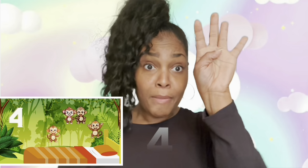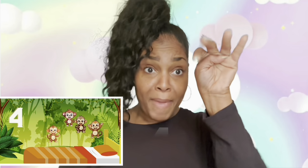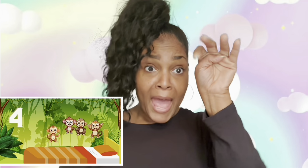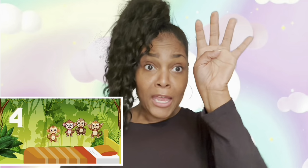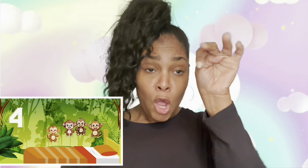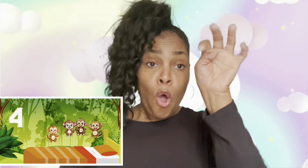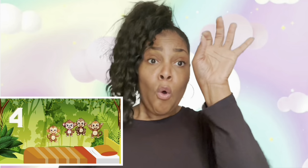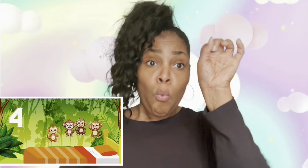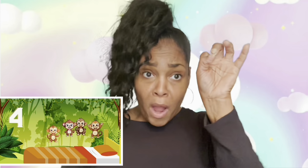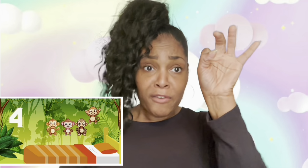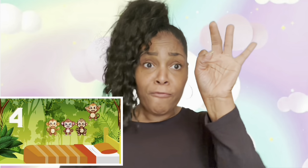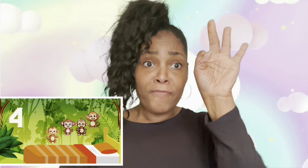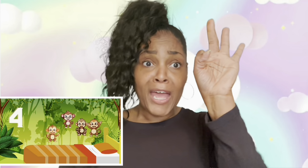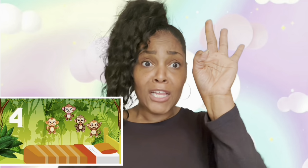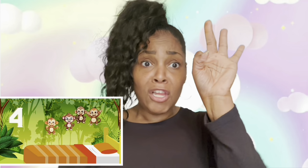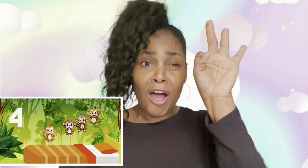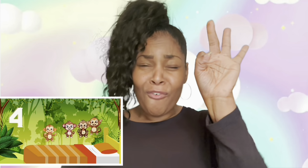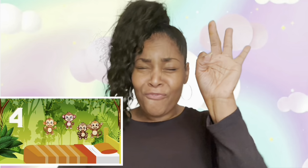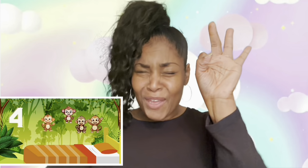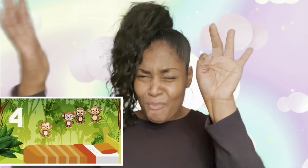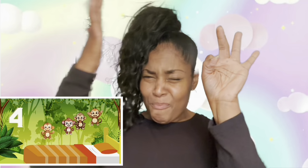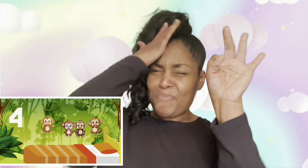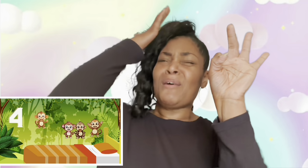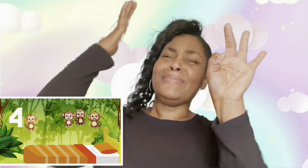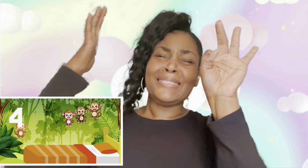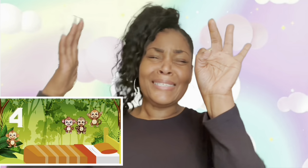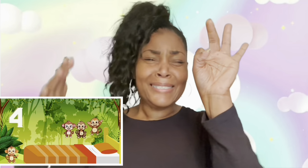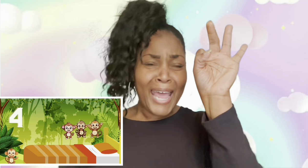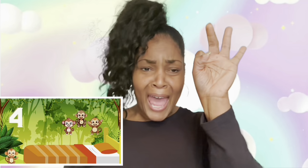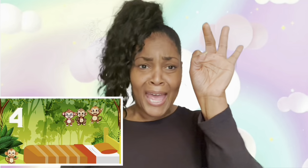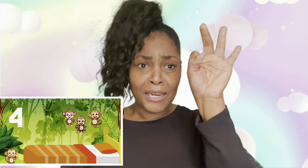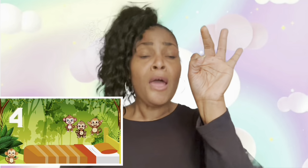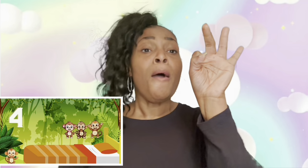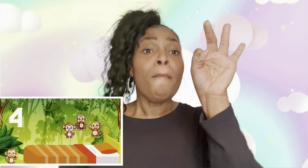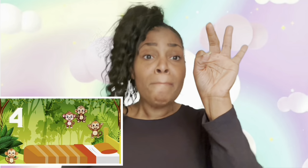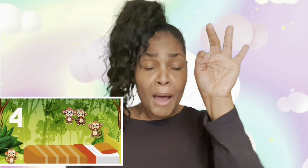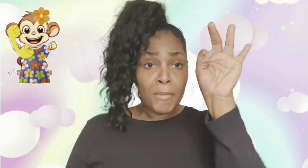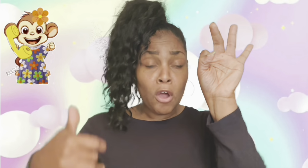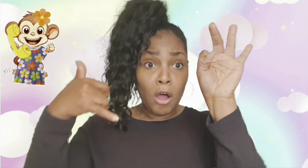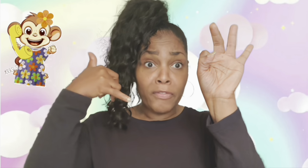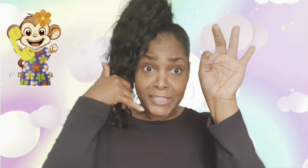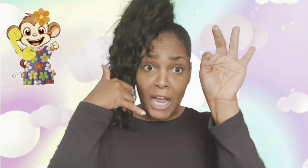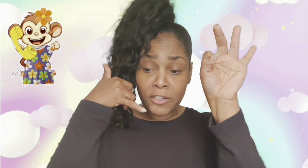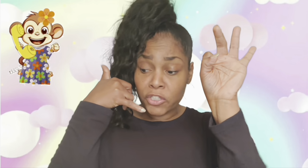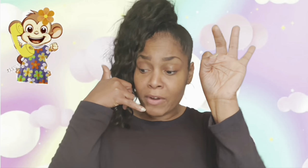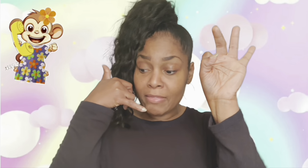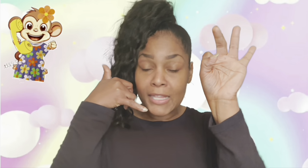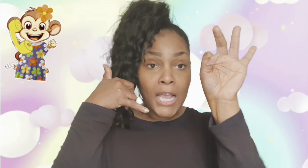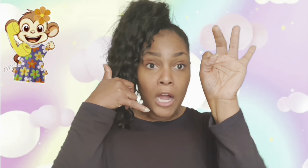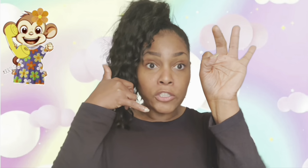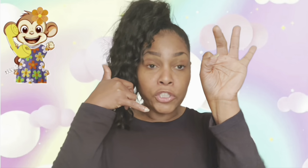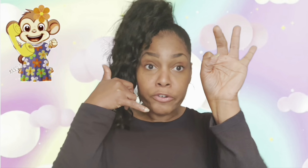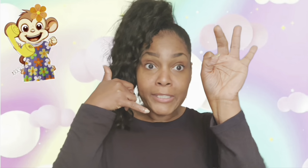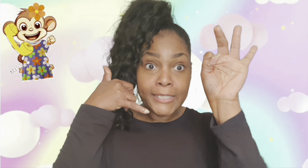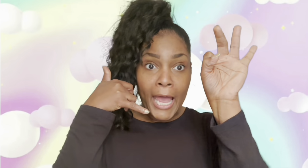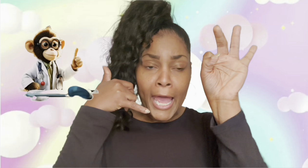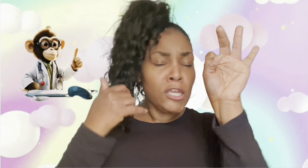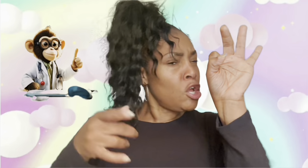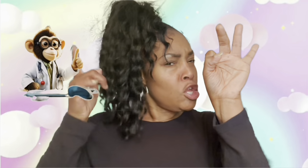on the bed. One fell off and bumped his head. Mama called the doctor and the